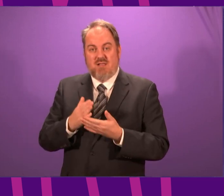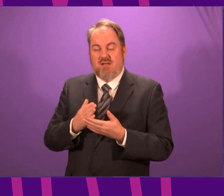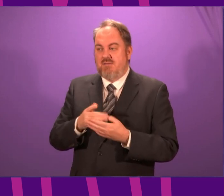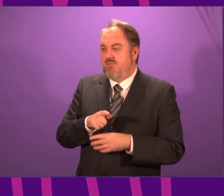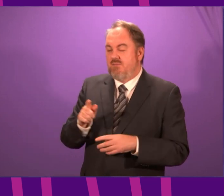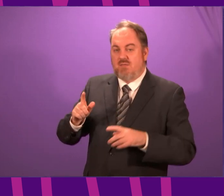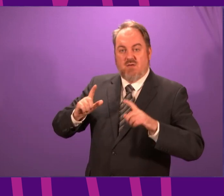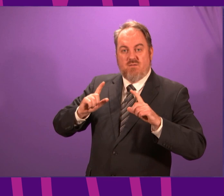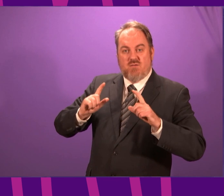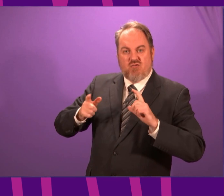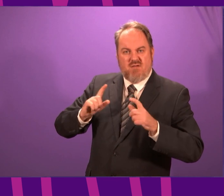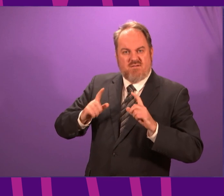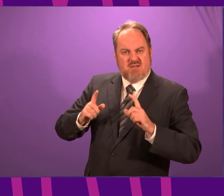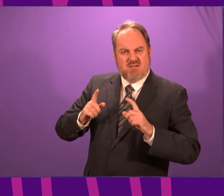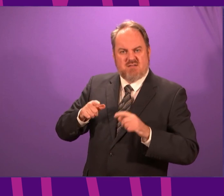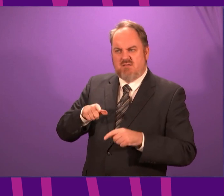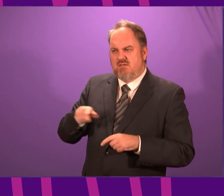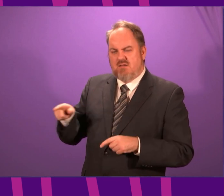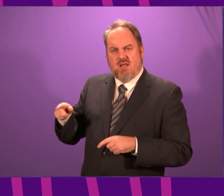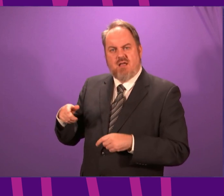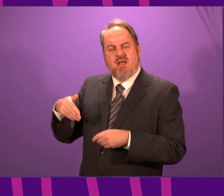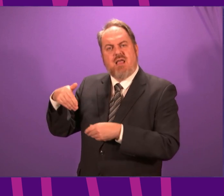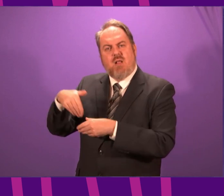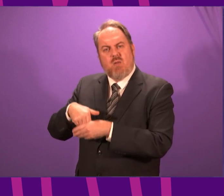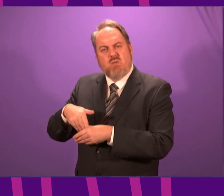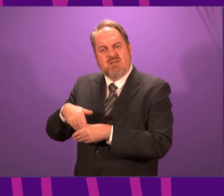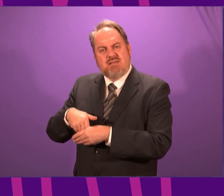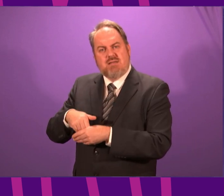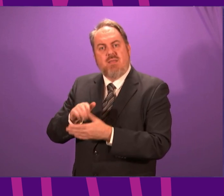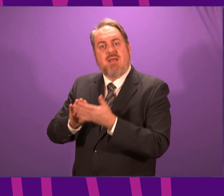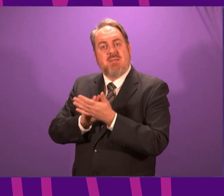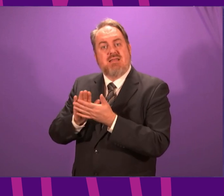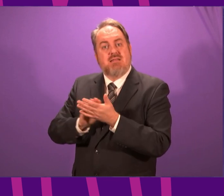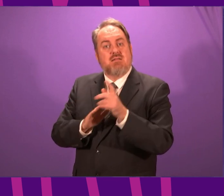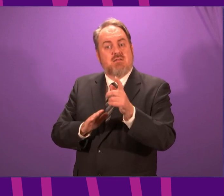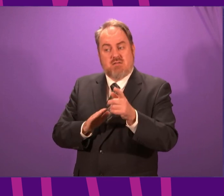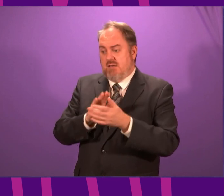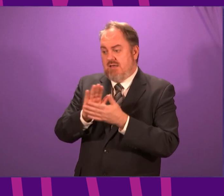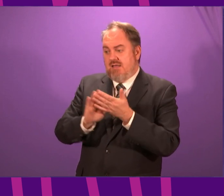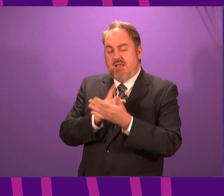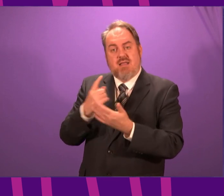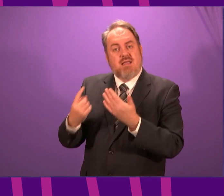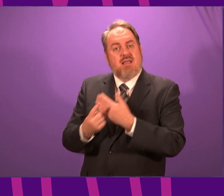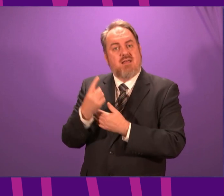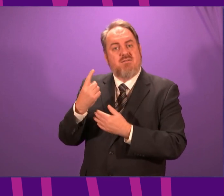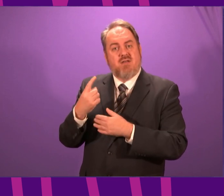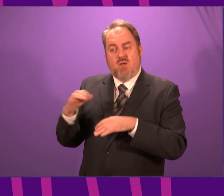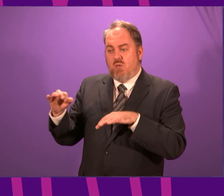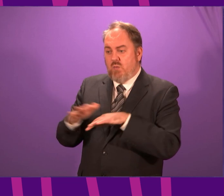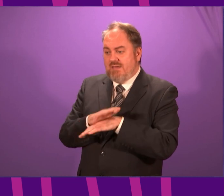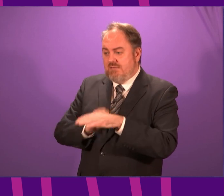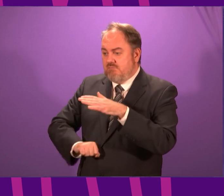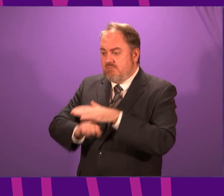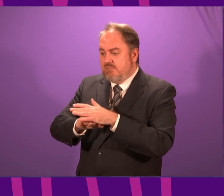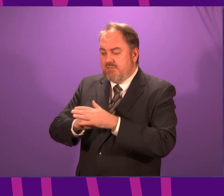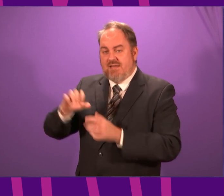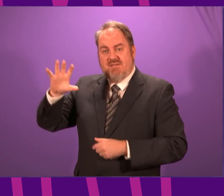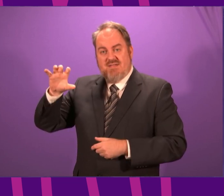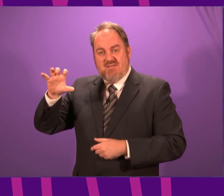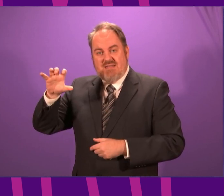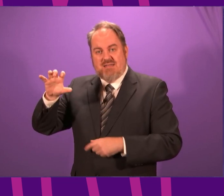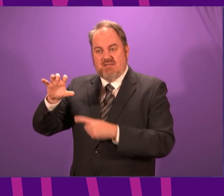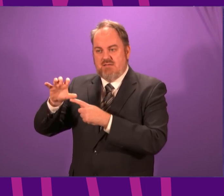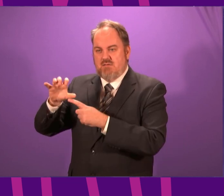videographers are included in restricted numbers of guests, meaning that couples need to choose between having a close family member as part of their